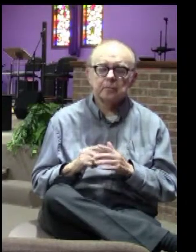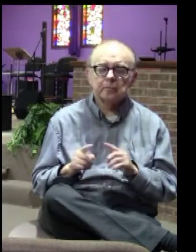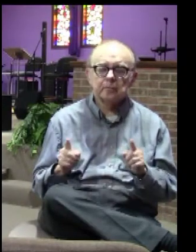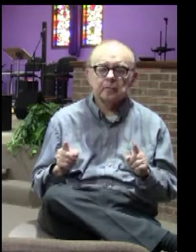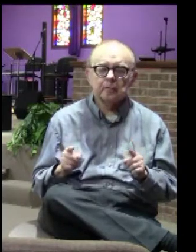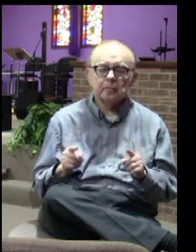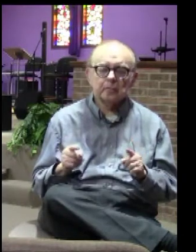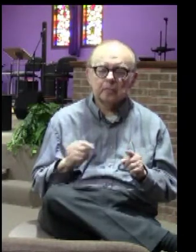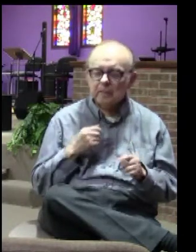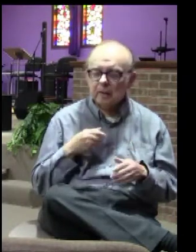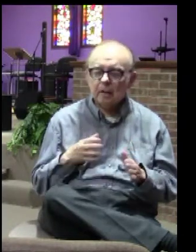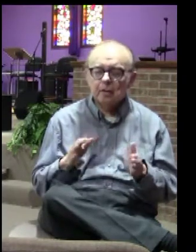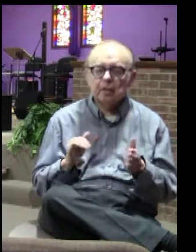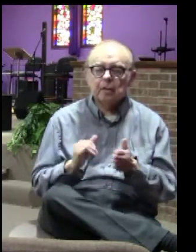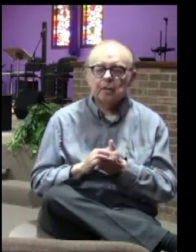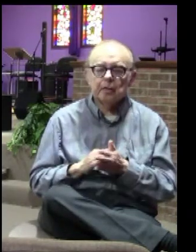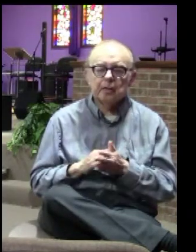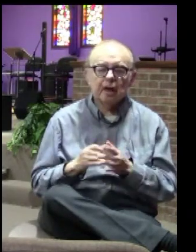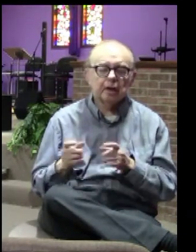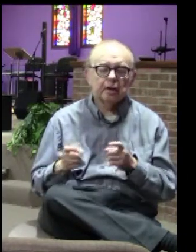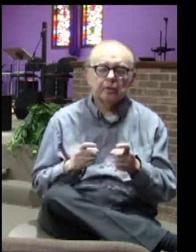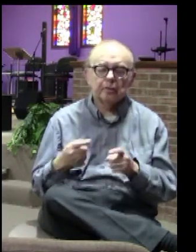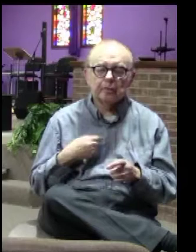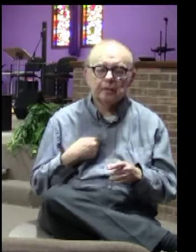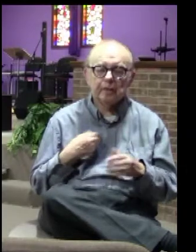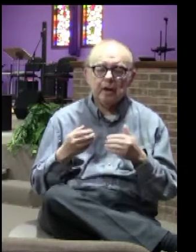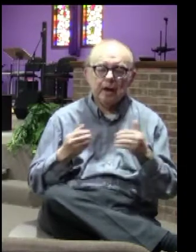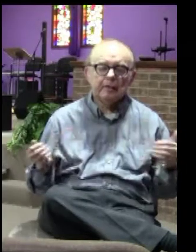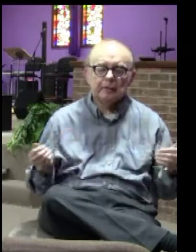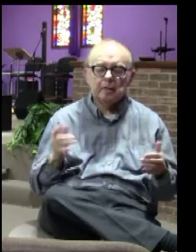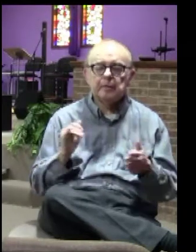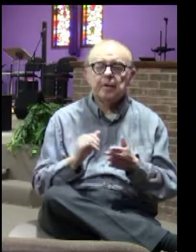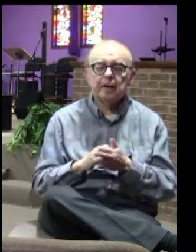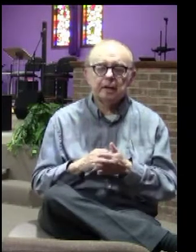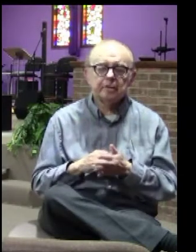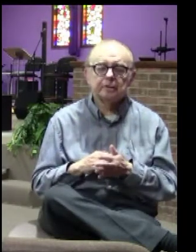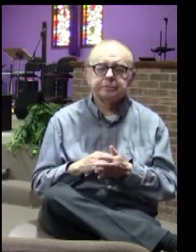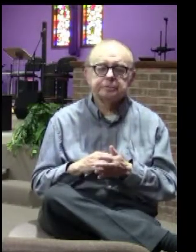But I don't let that run me anymore. I've separated that.